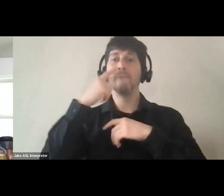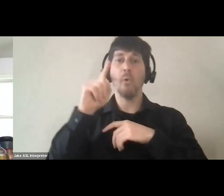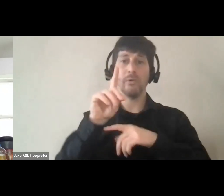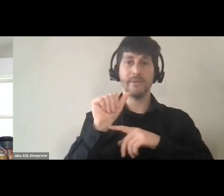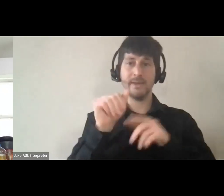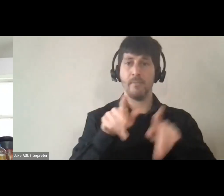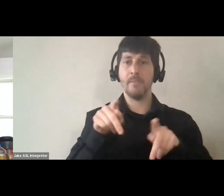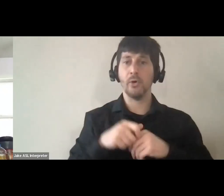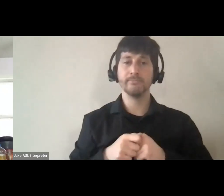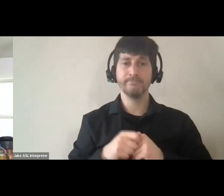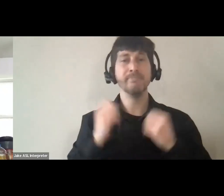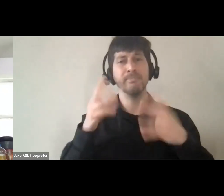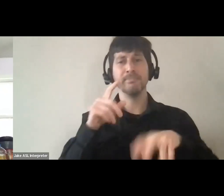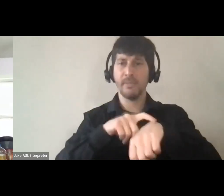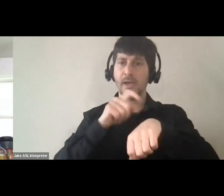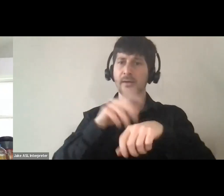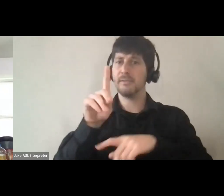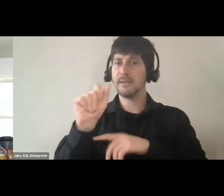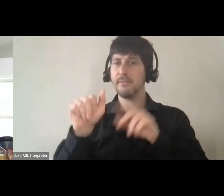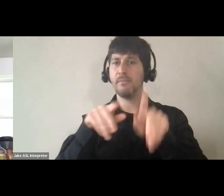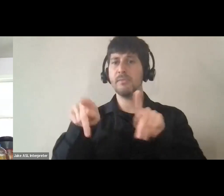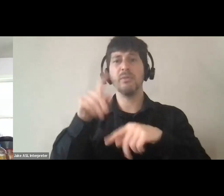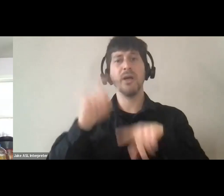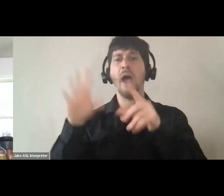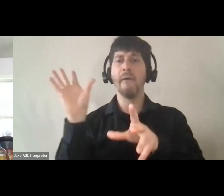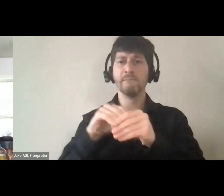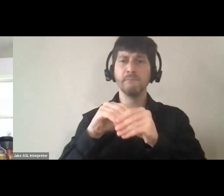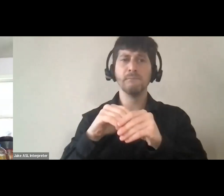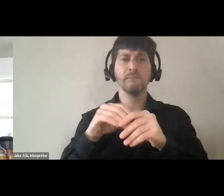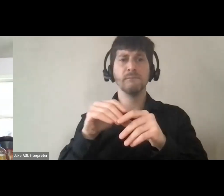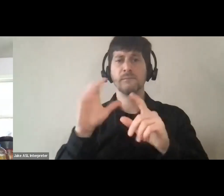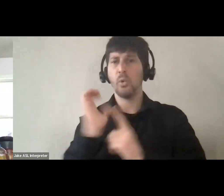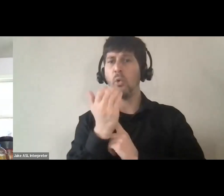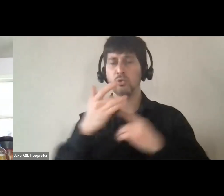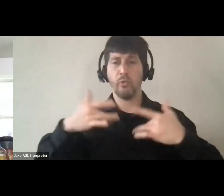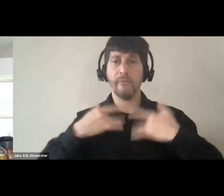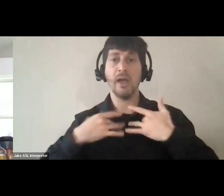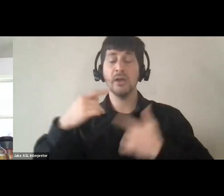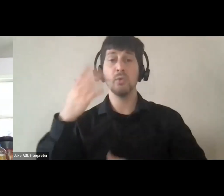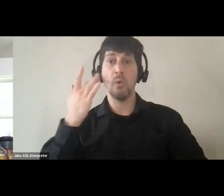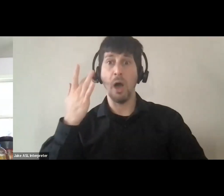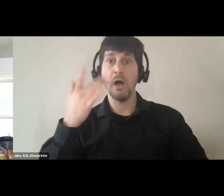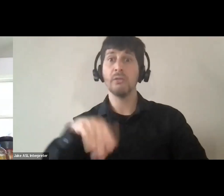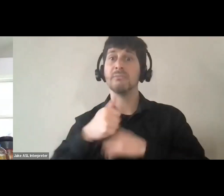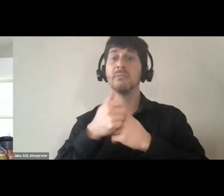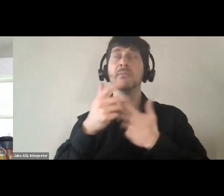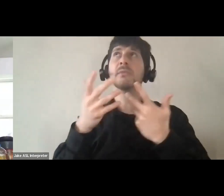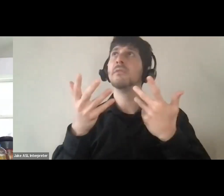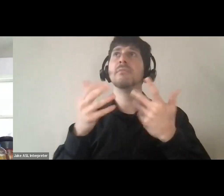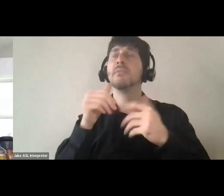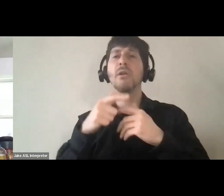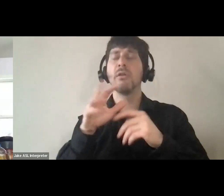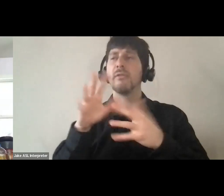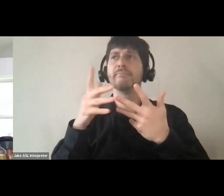people. Many times disabled people are not able to participate in those cultural events because they're so framed